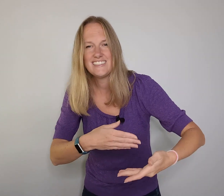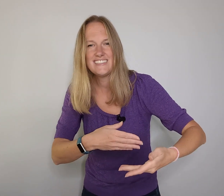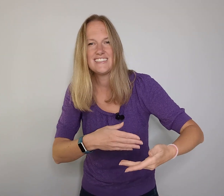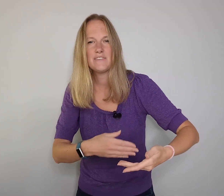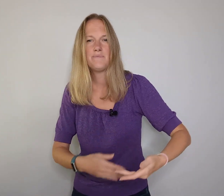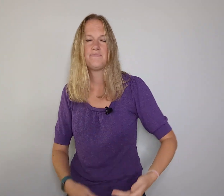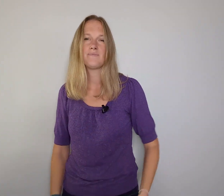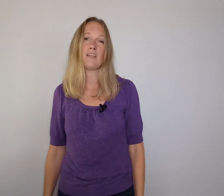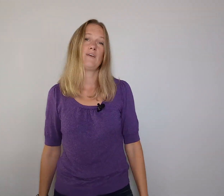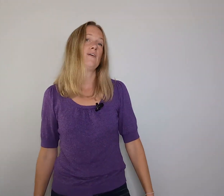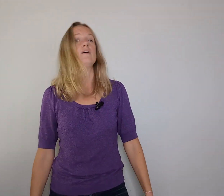generations.